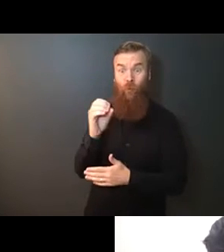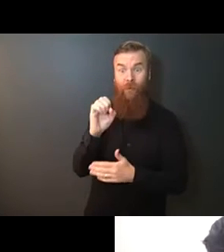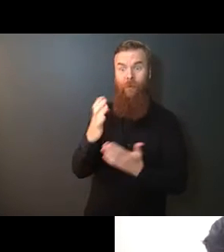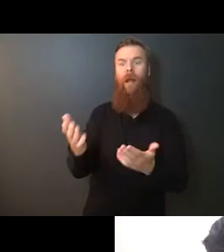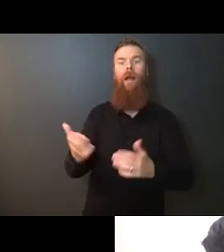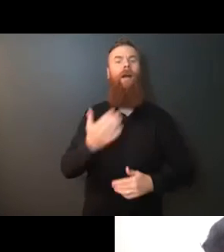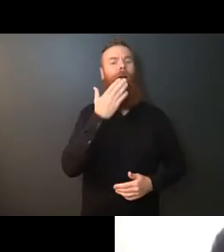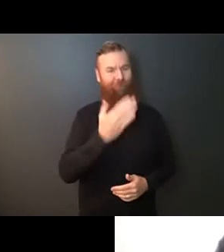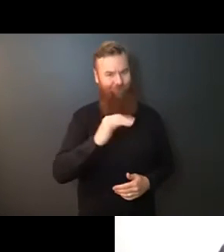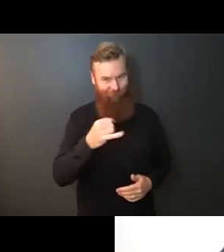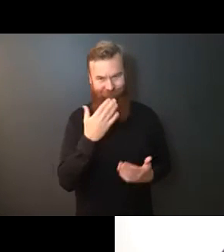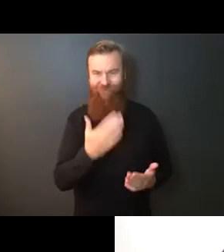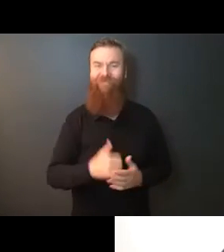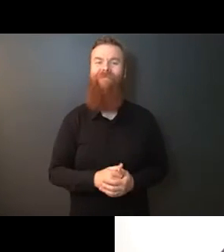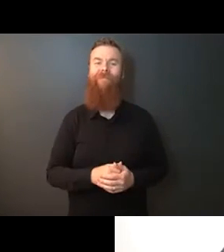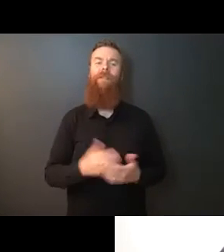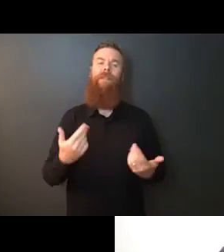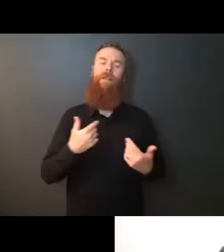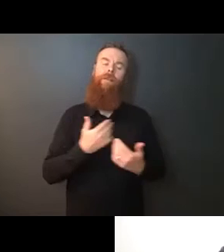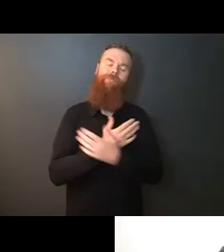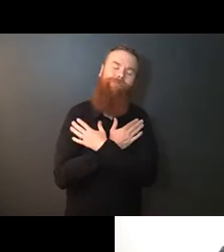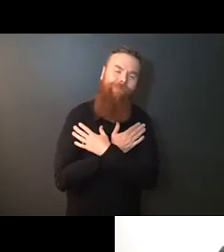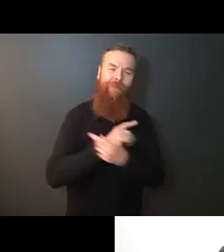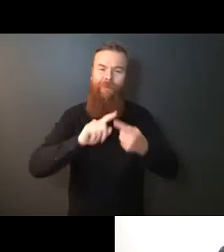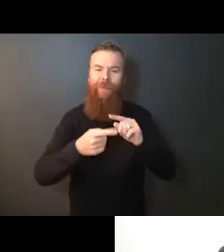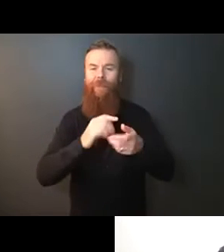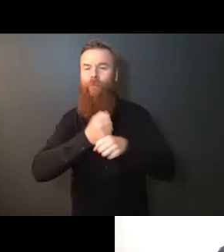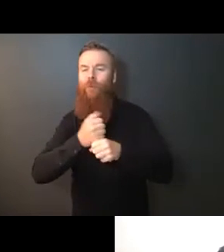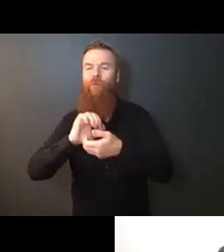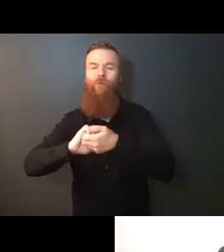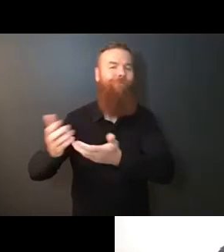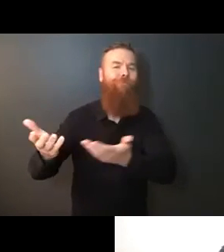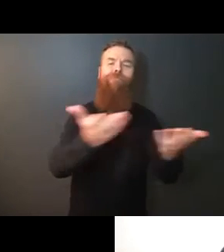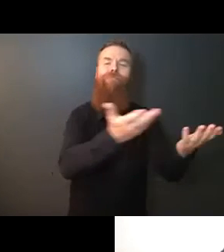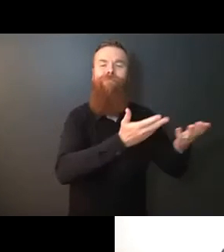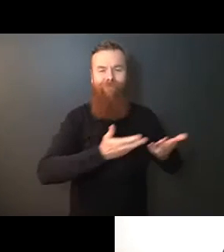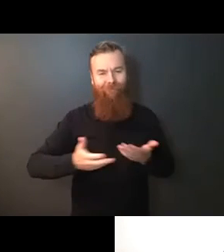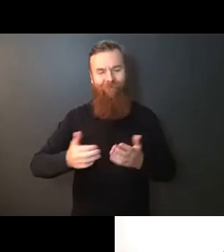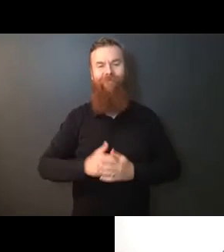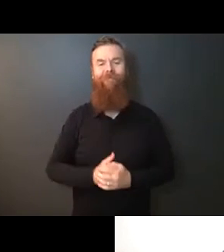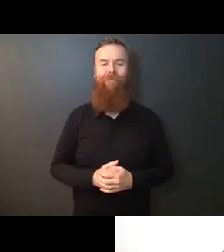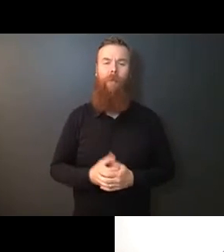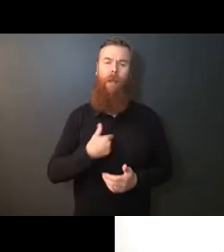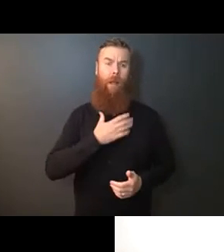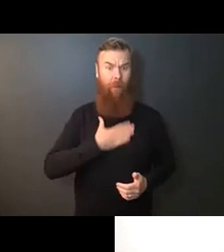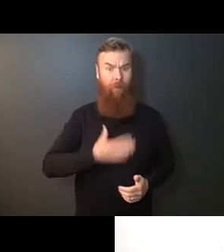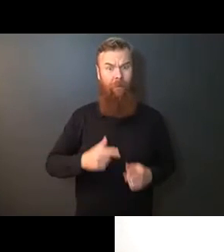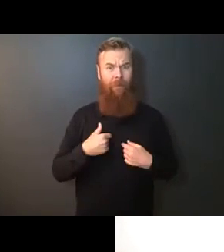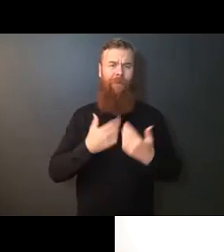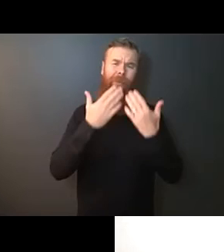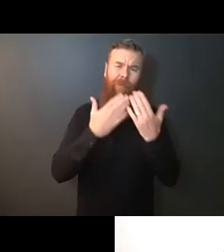and colleagues, let me first extend our sincere gratitude to the organizers of this side